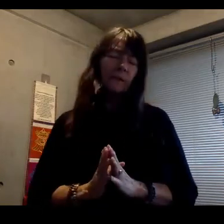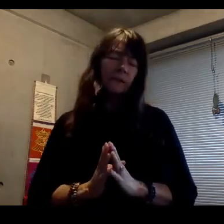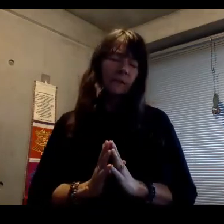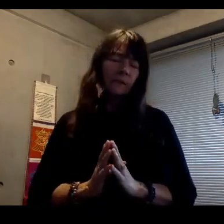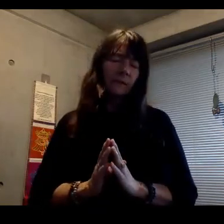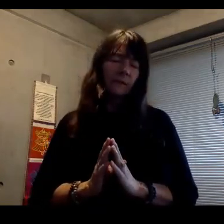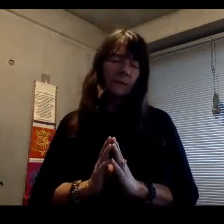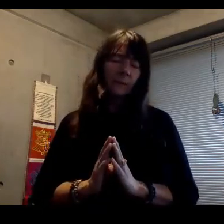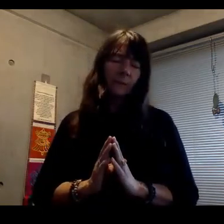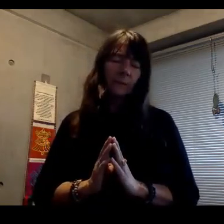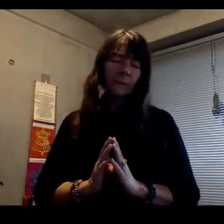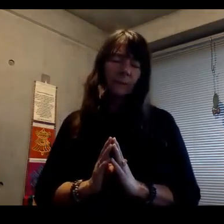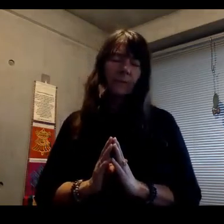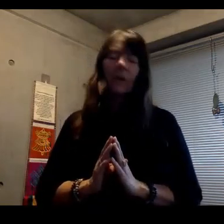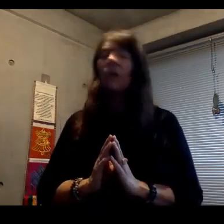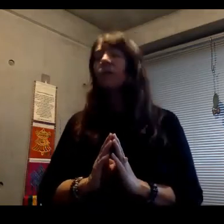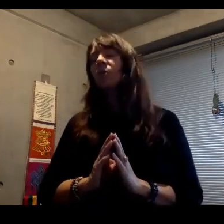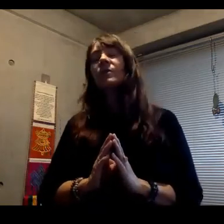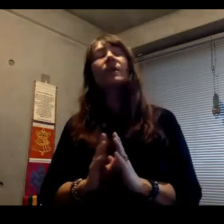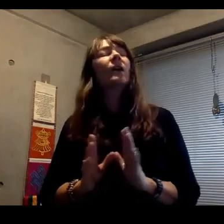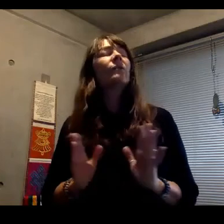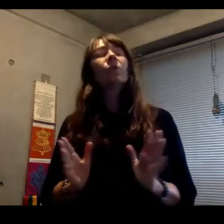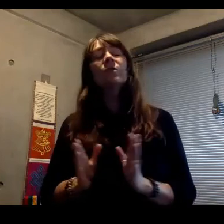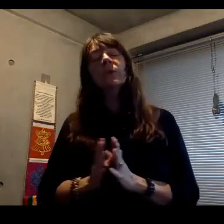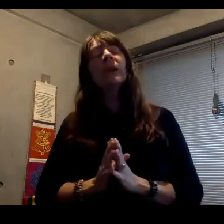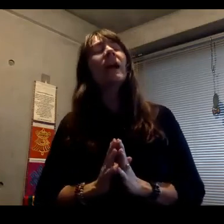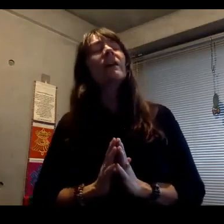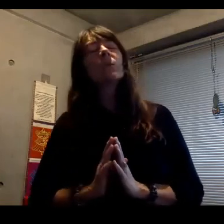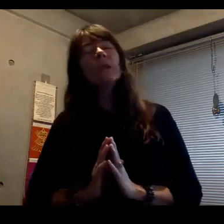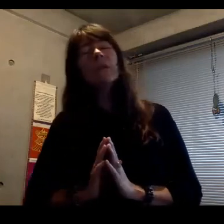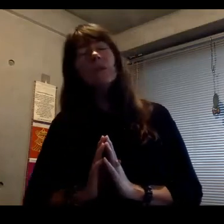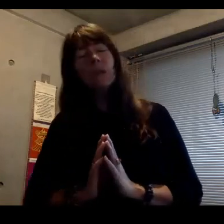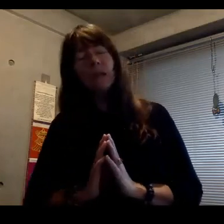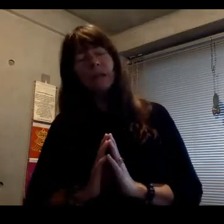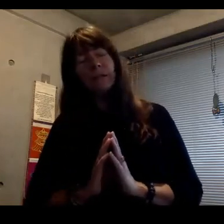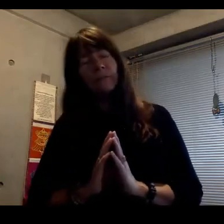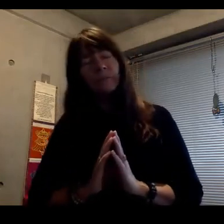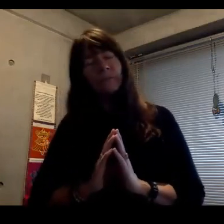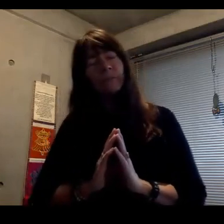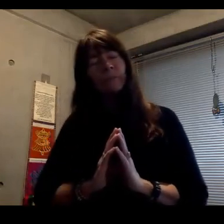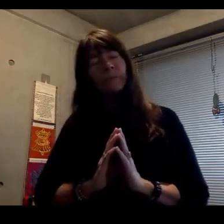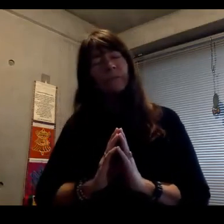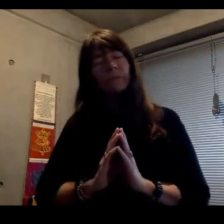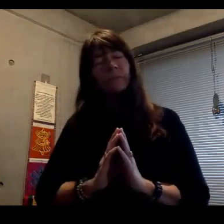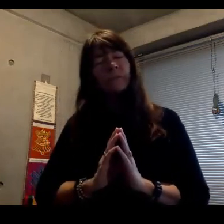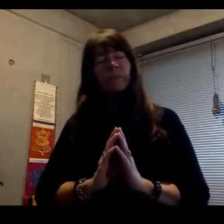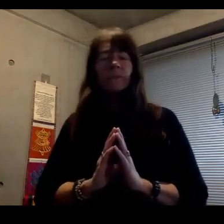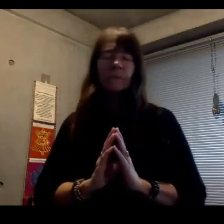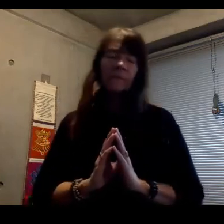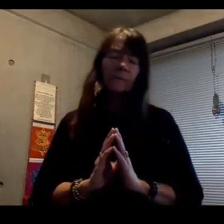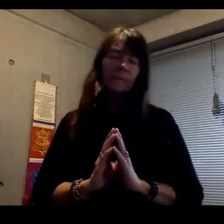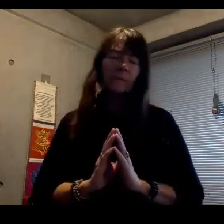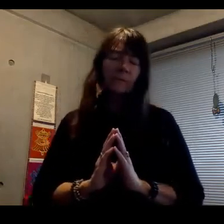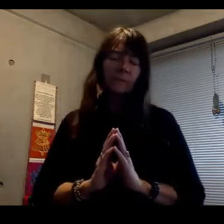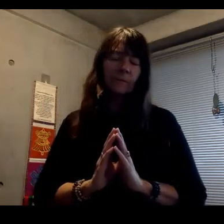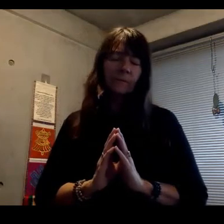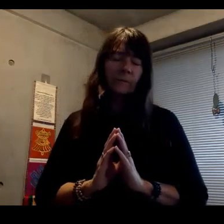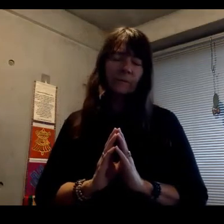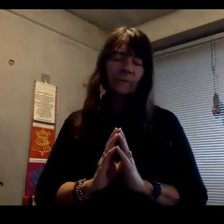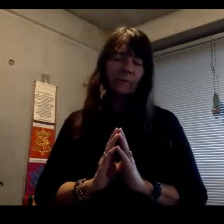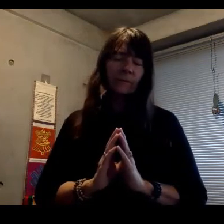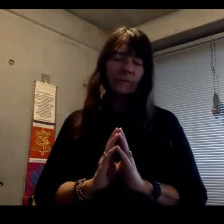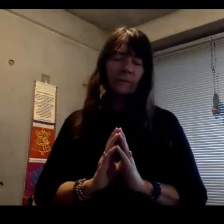Well, I thought you said I could ask any kind of question. Of course you can ask whatever you like. All right.